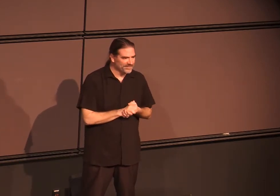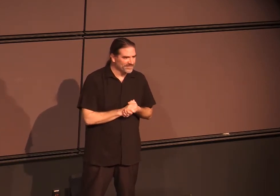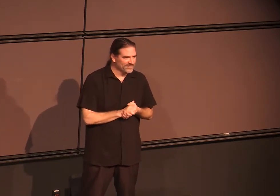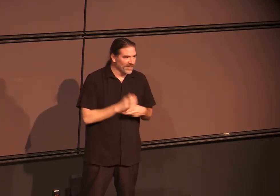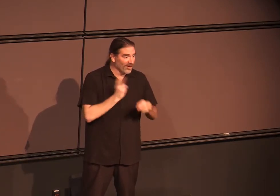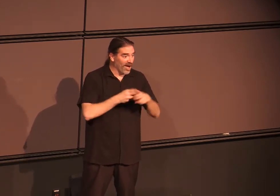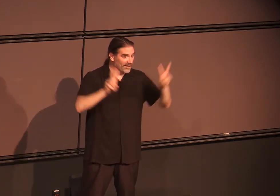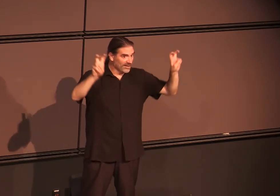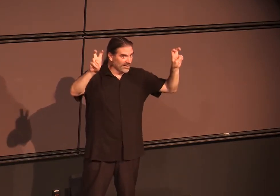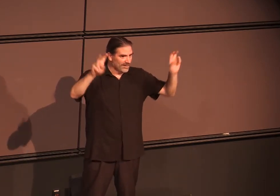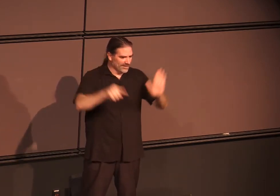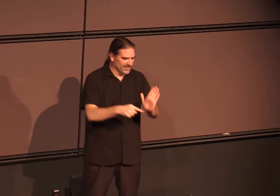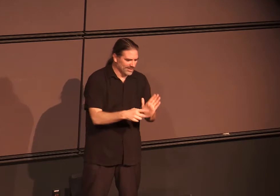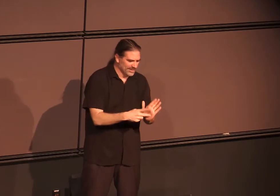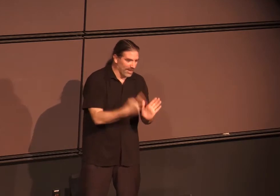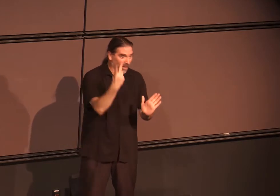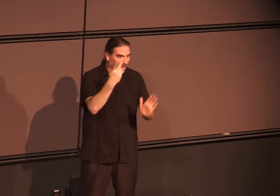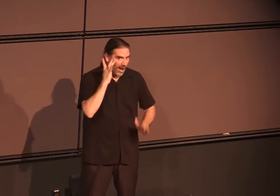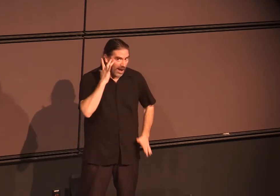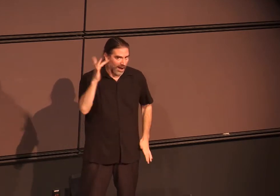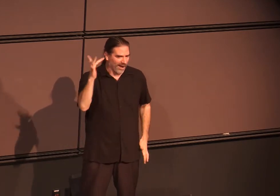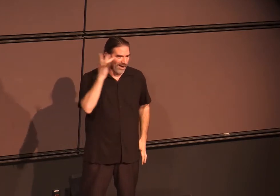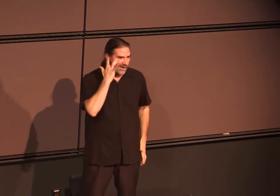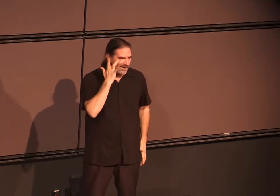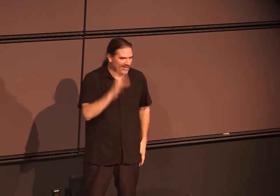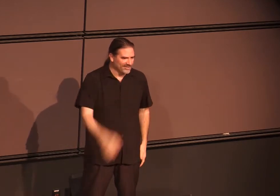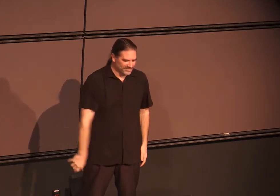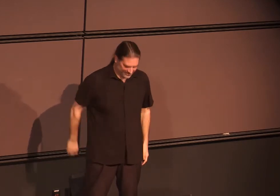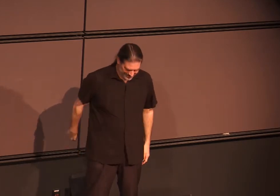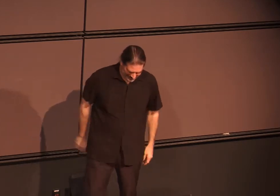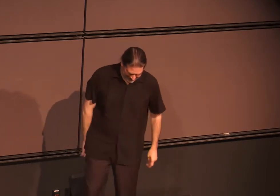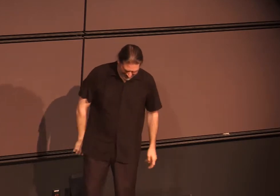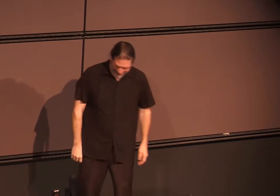chemistry. And this one is called Double Twinkle.